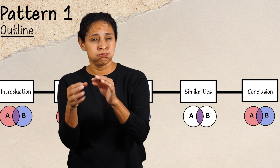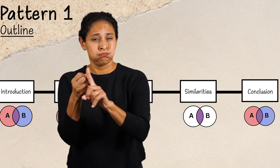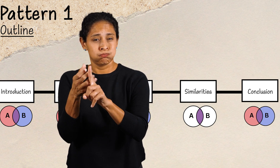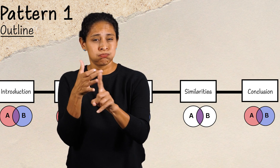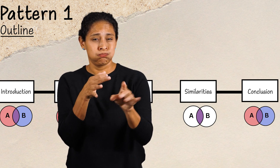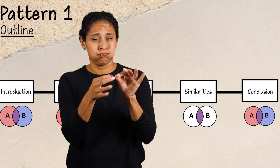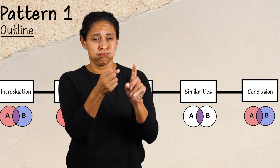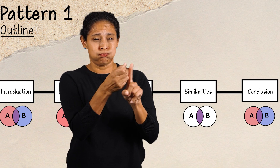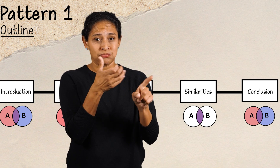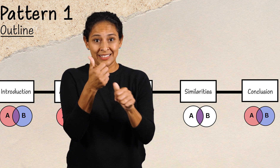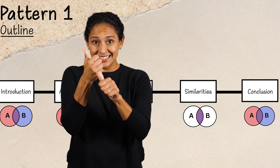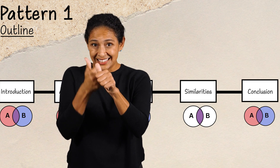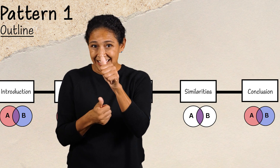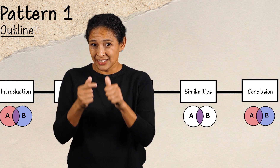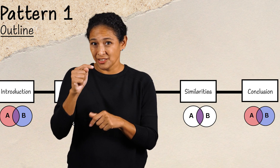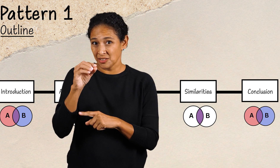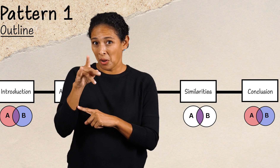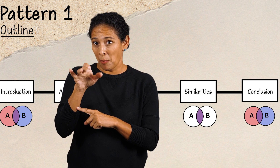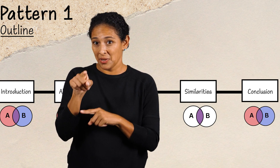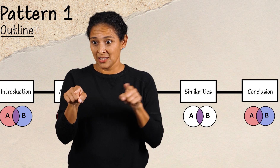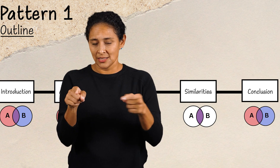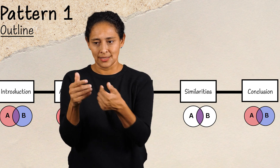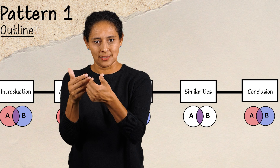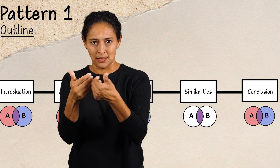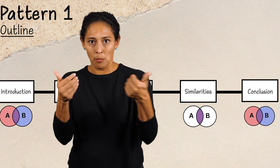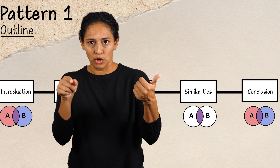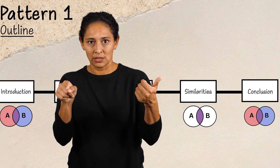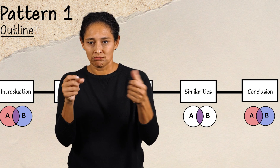After we describe each topic separately,